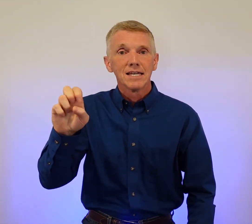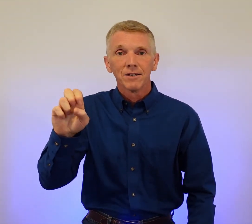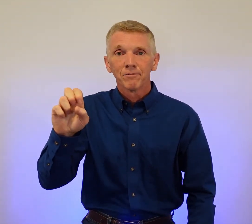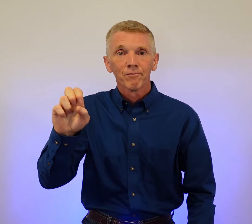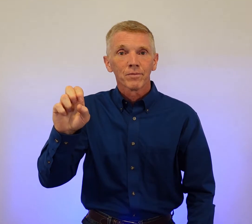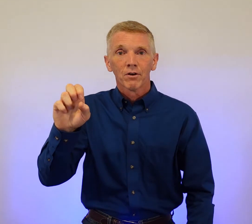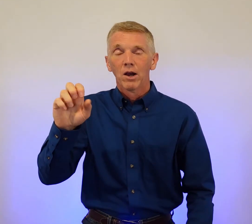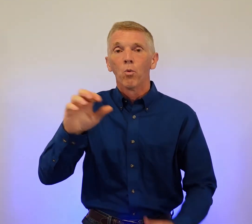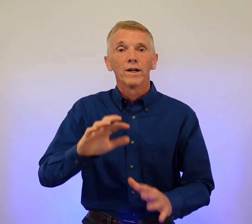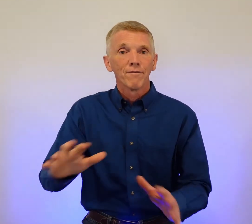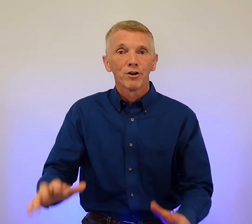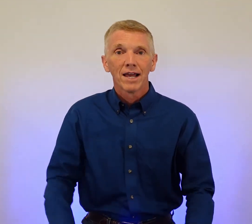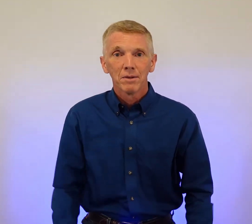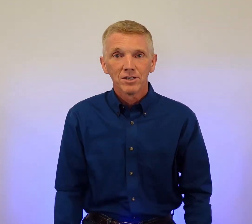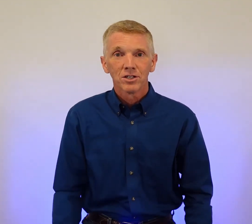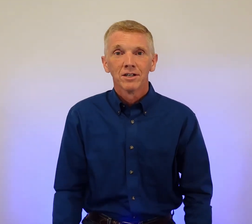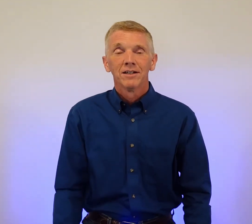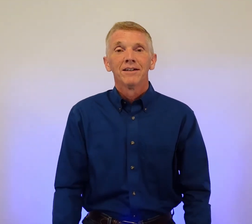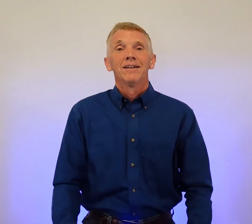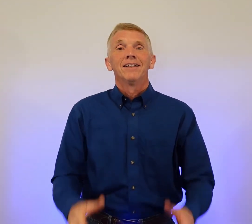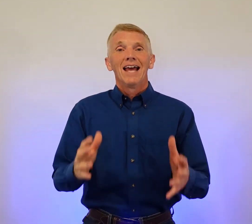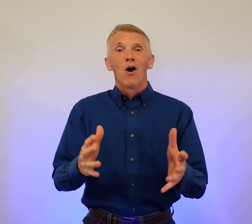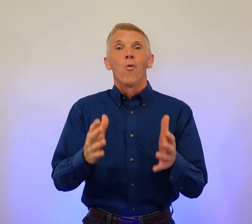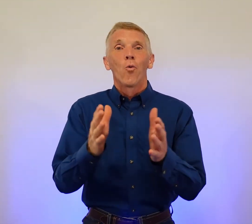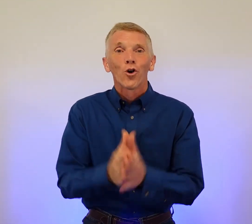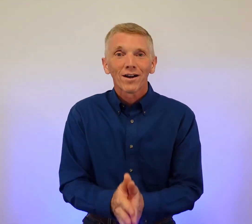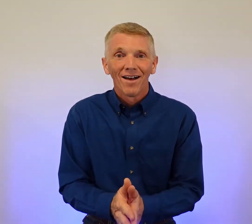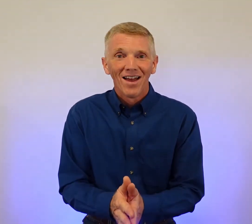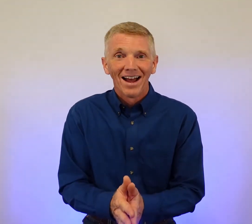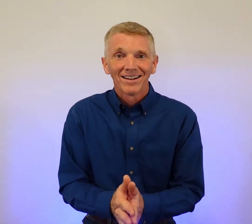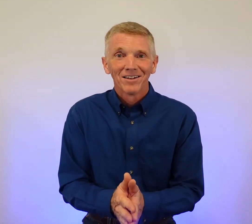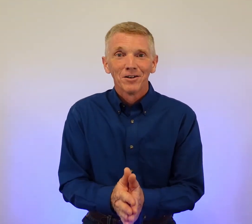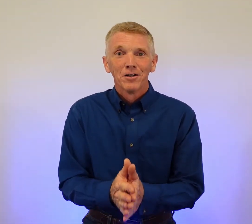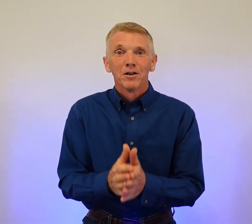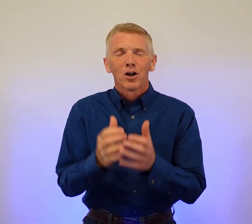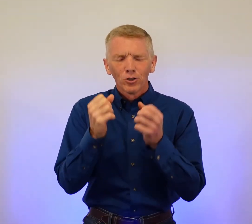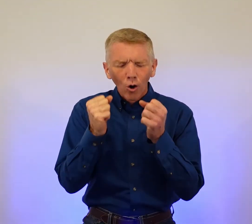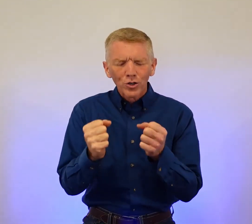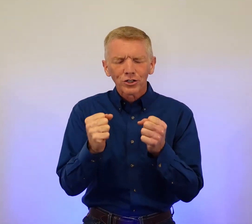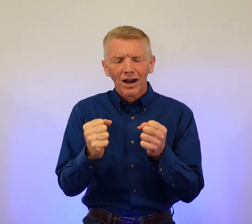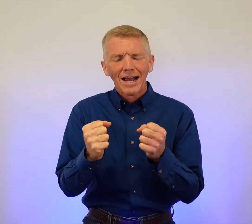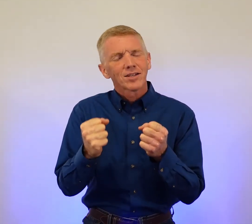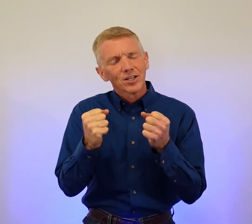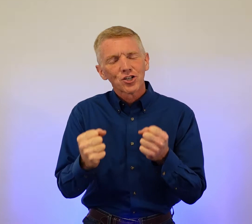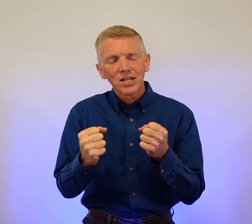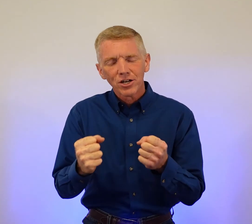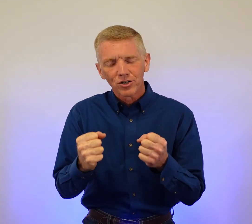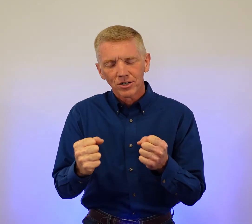S-T-E-V-E. All right, whatever your name is. Now, work on that. Close your eyes and see